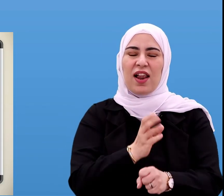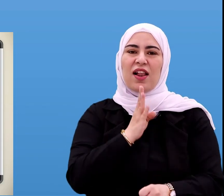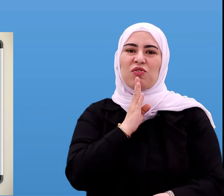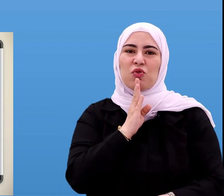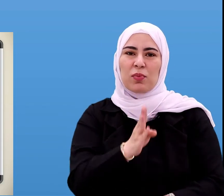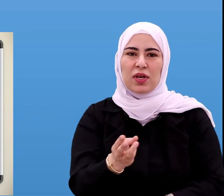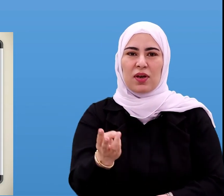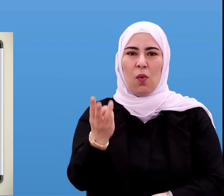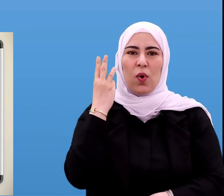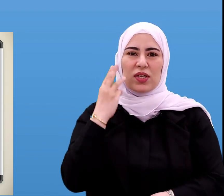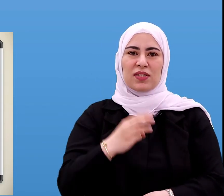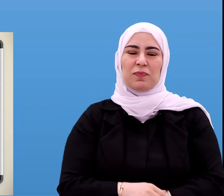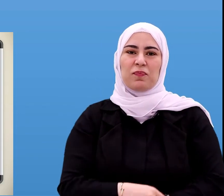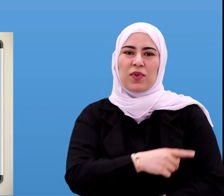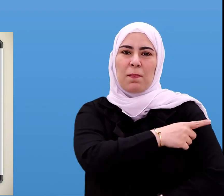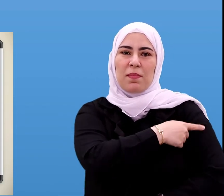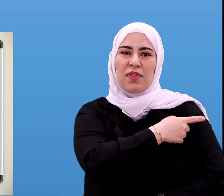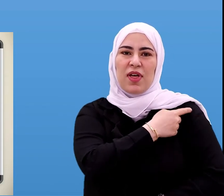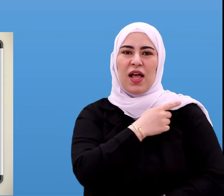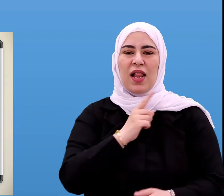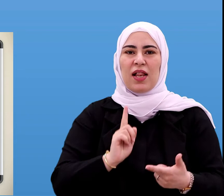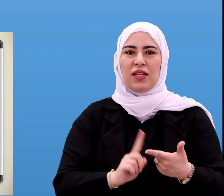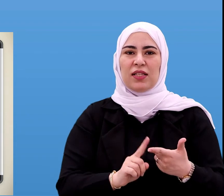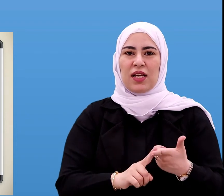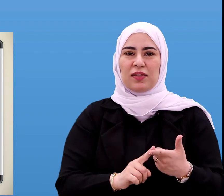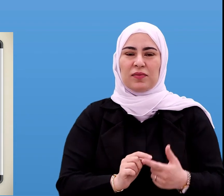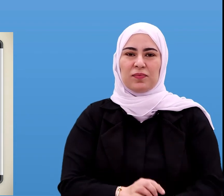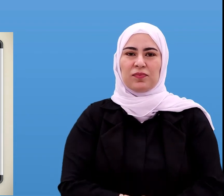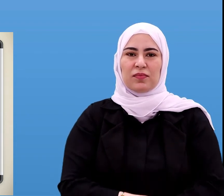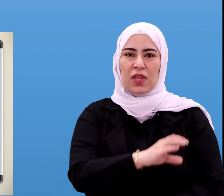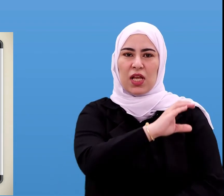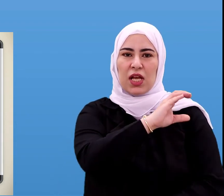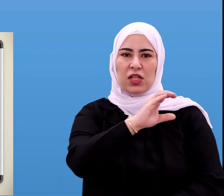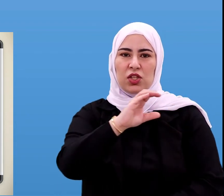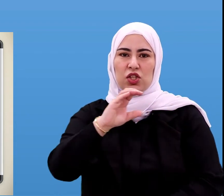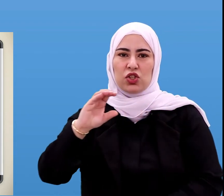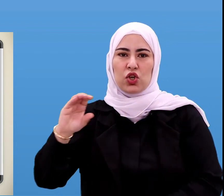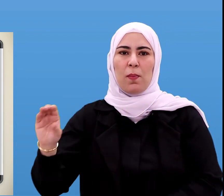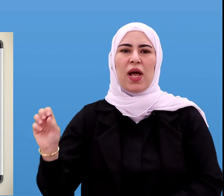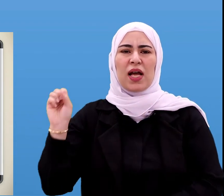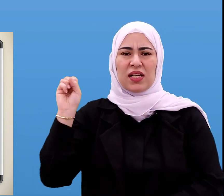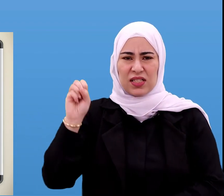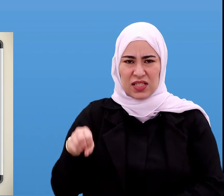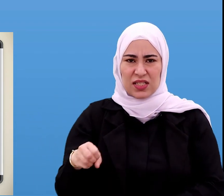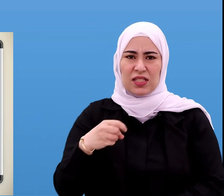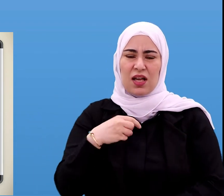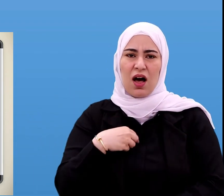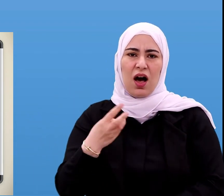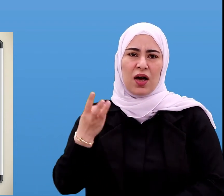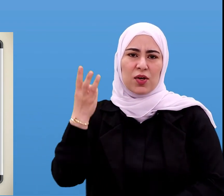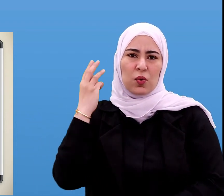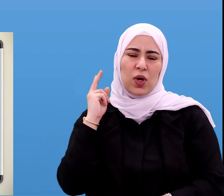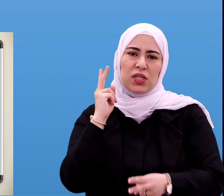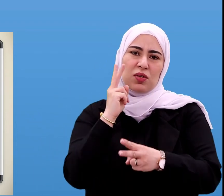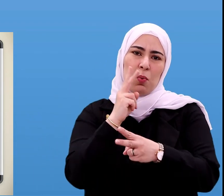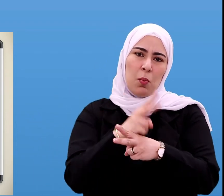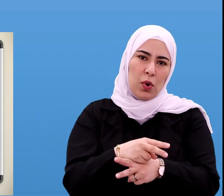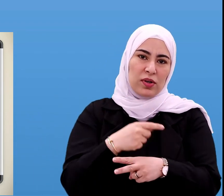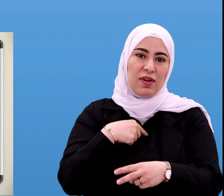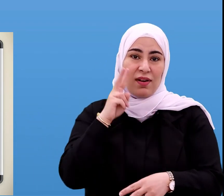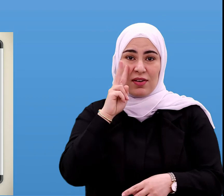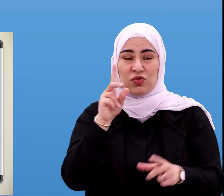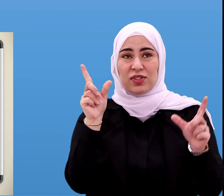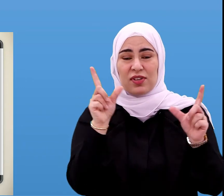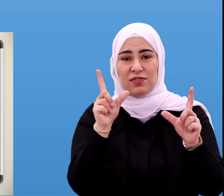answers. Another example, if the answer was, yes, I was bored, that's why I turned on